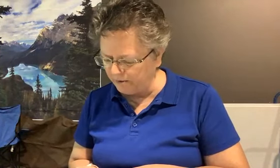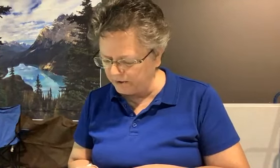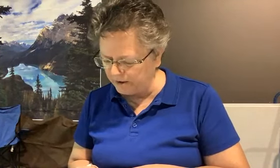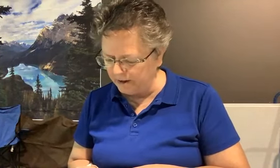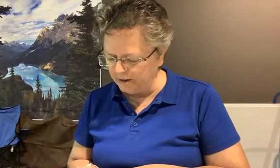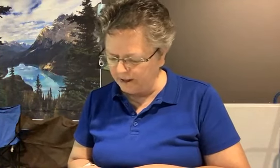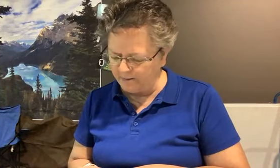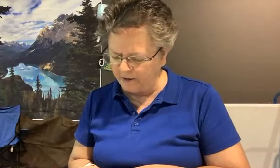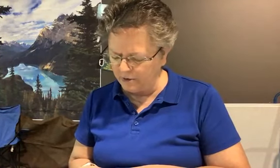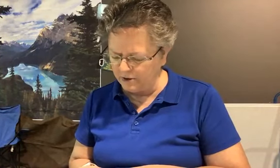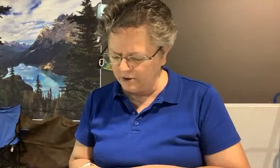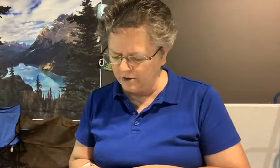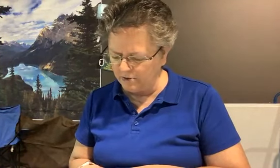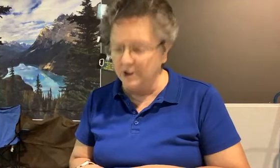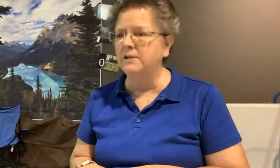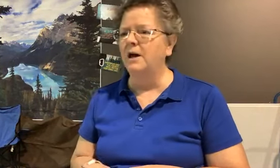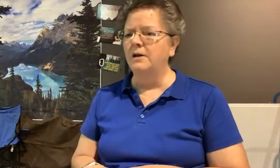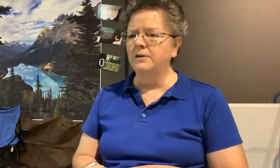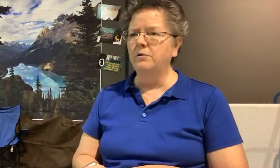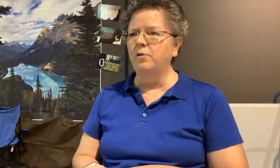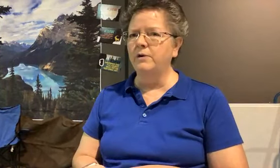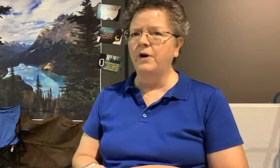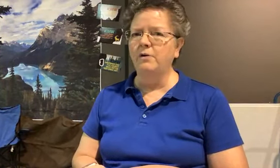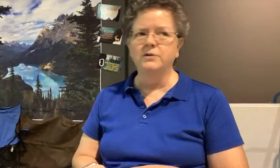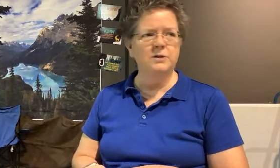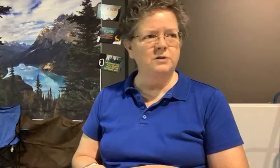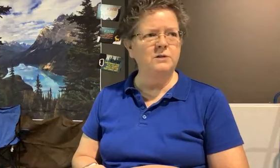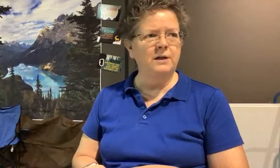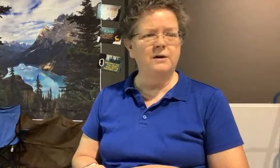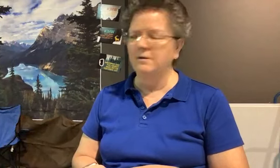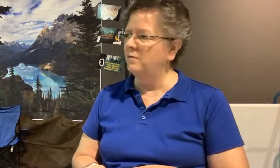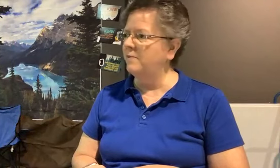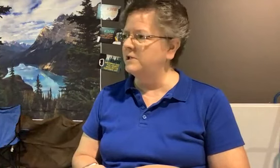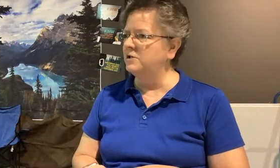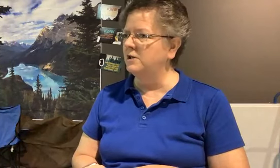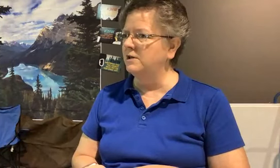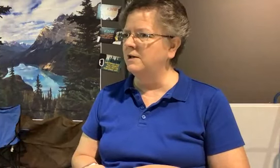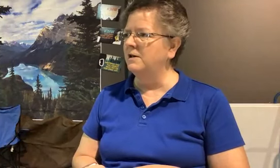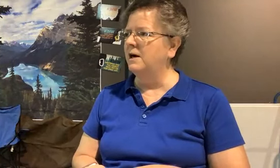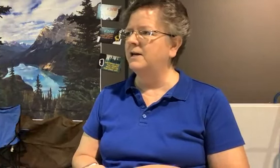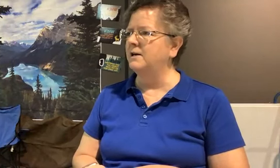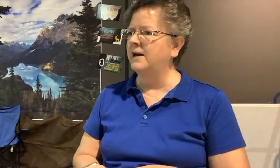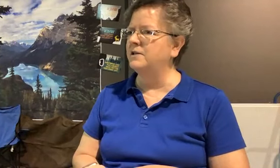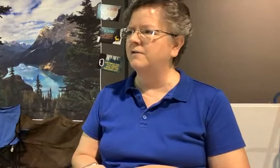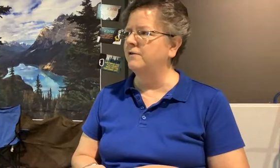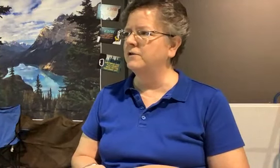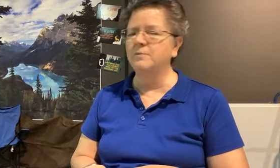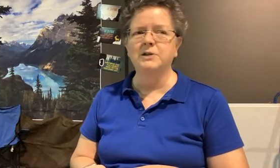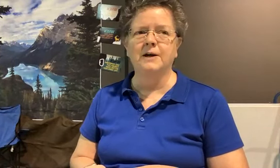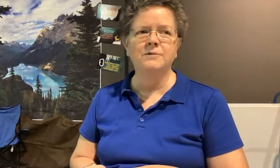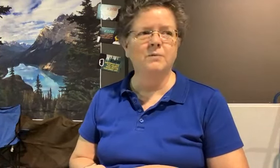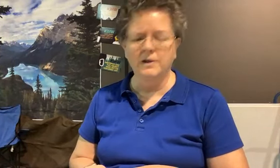hosts, that I may return to you. Says the Lord of hosts. Did you see that repetition in there? I didn't catch it the first couple times I read